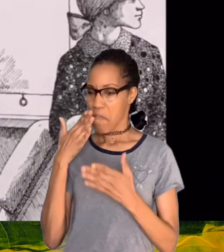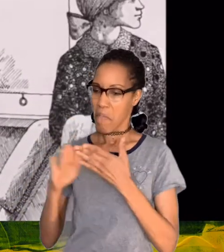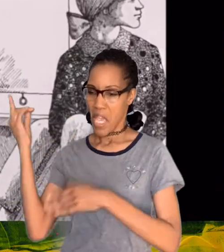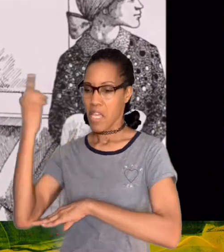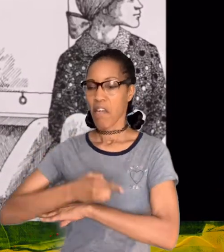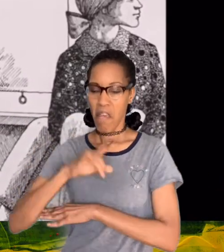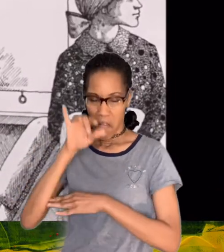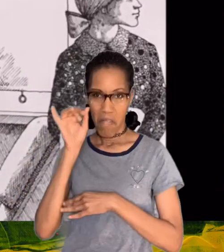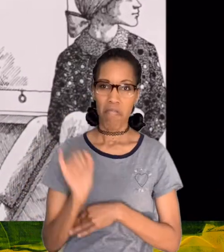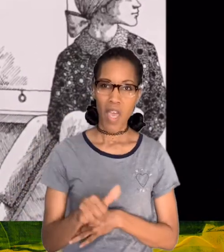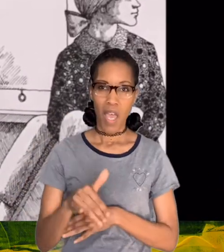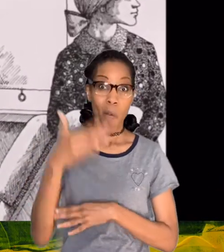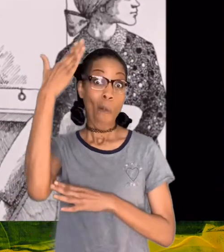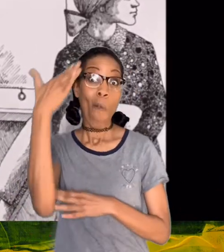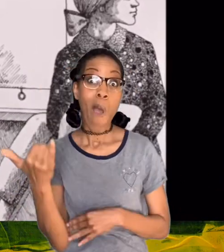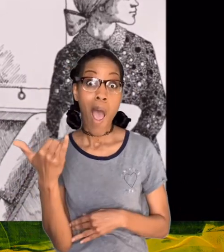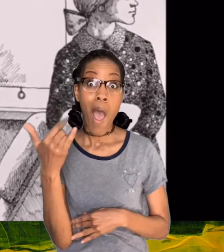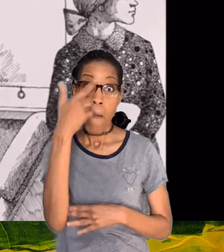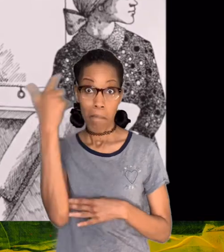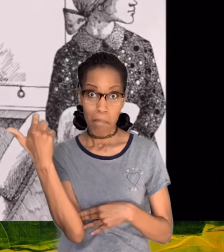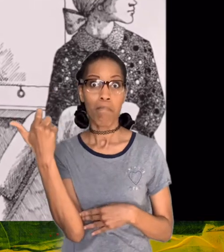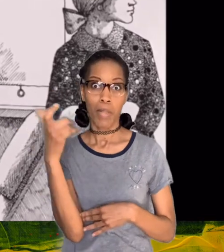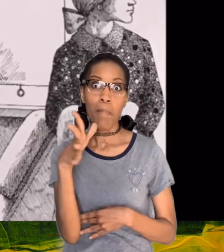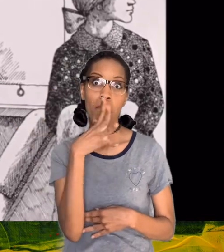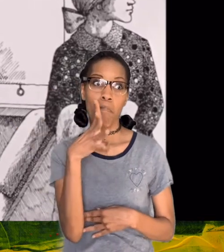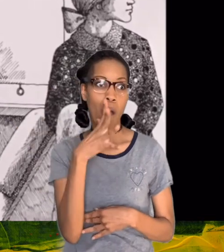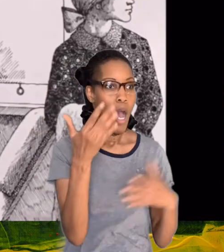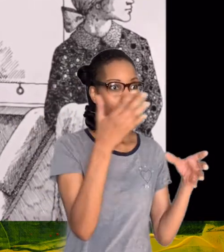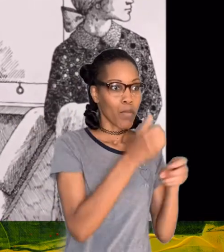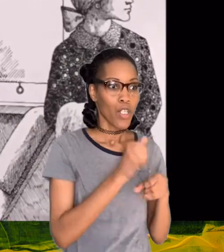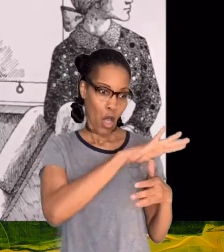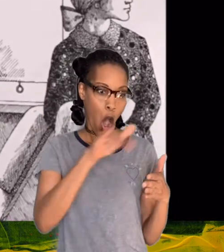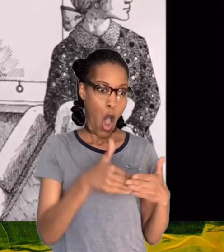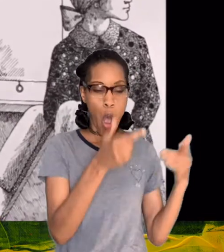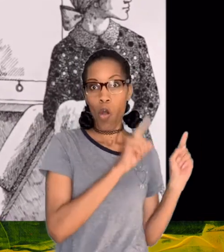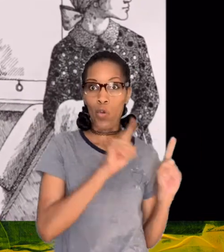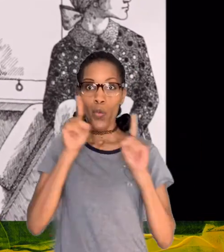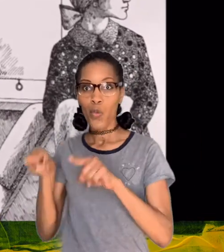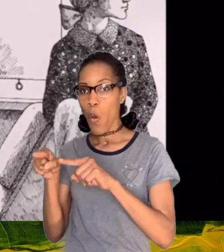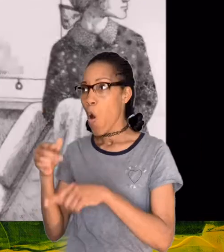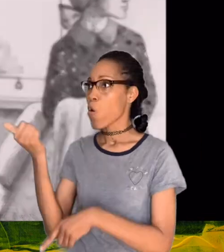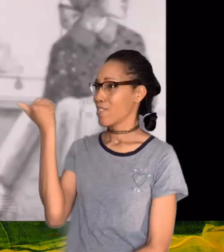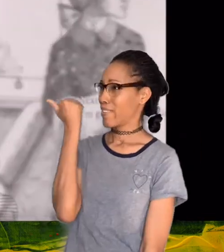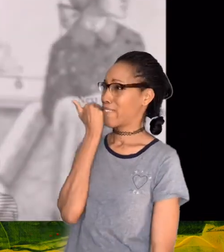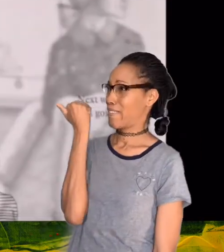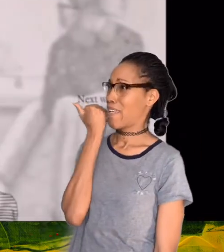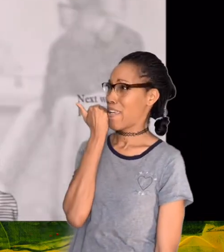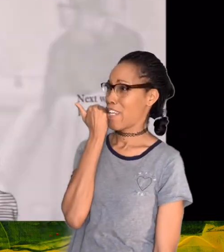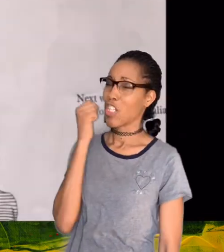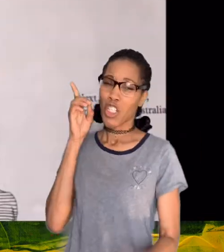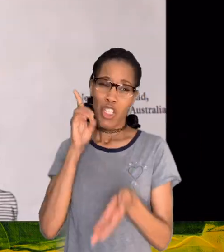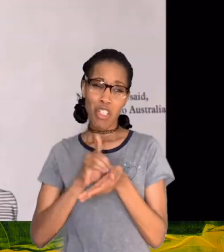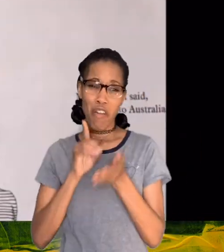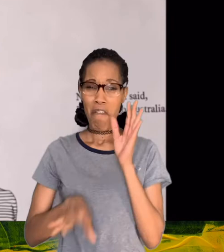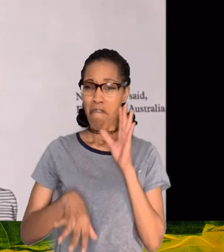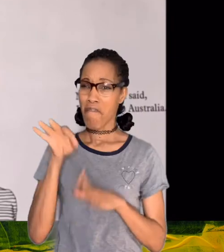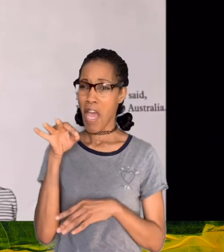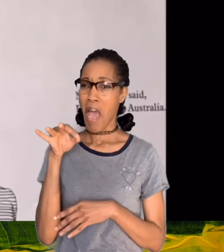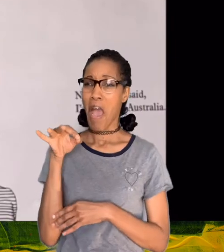mother forgot to put in dessert? It was a terrible, horrible, no